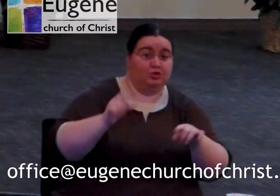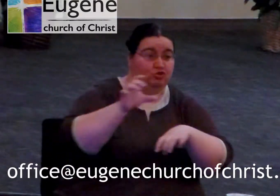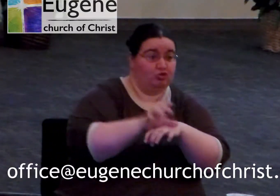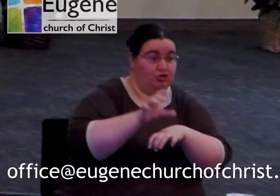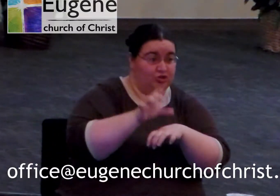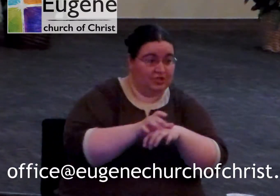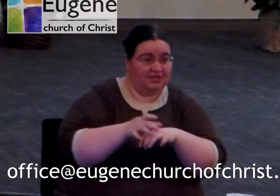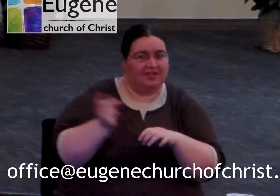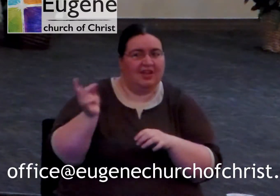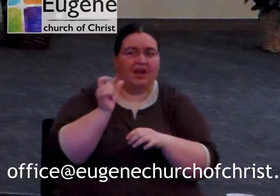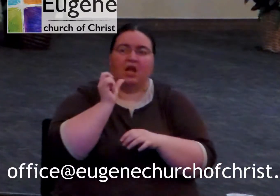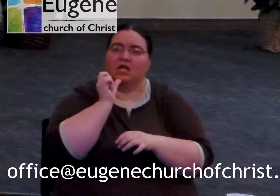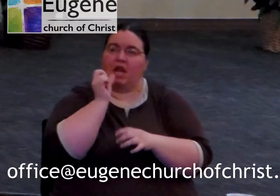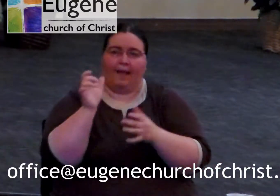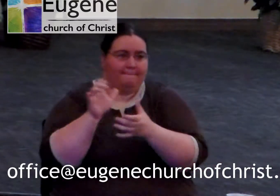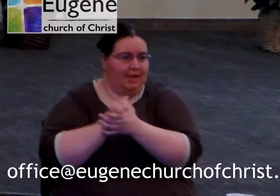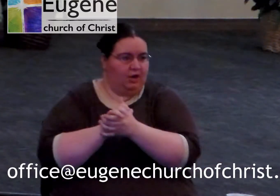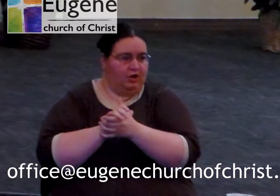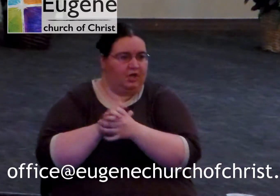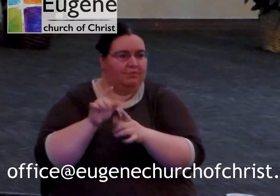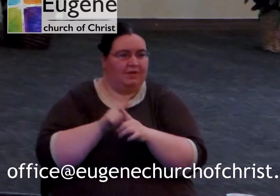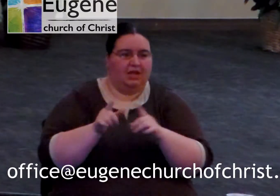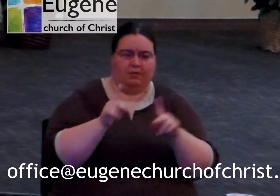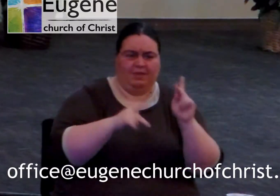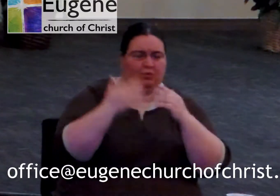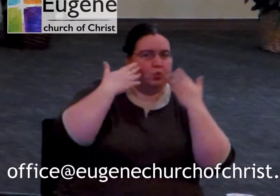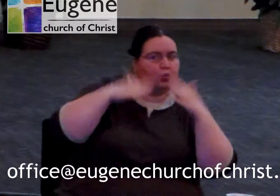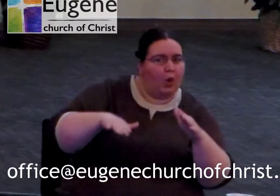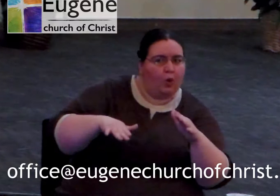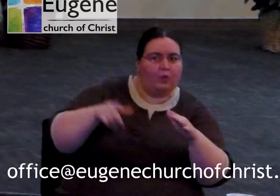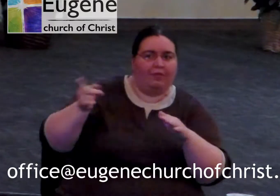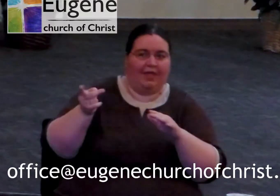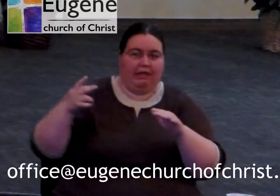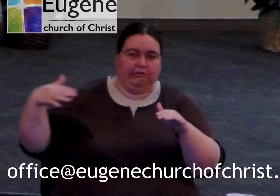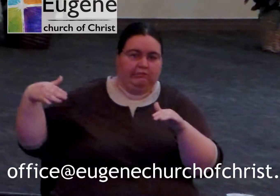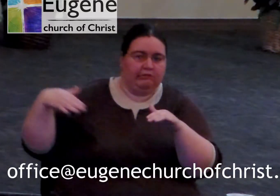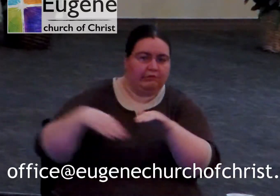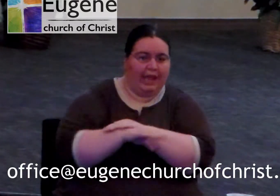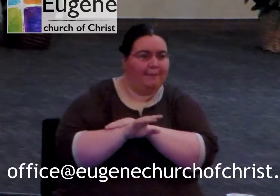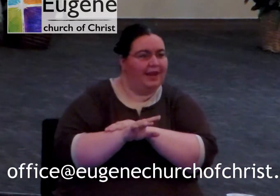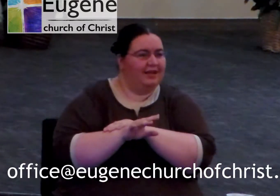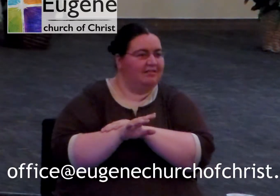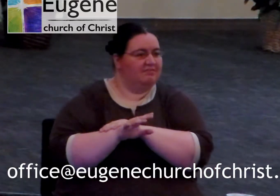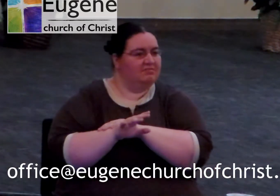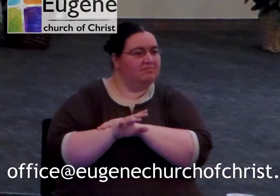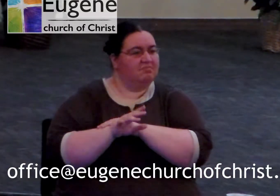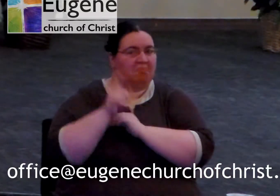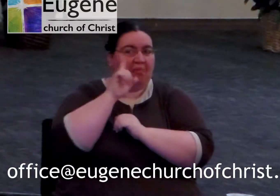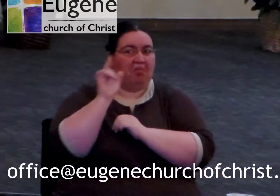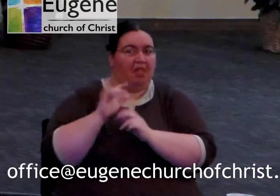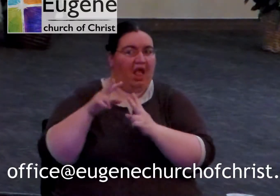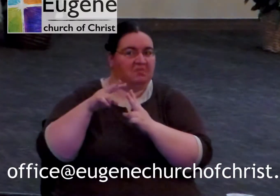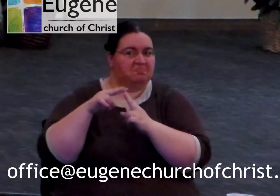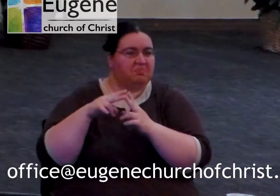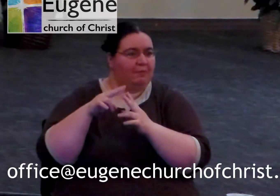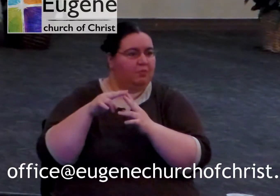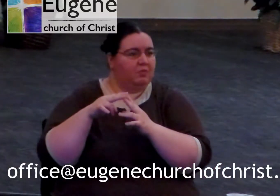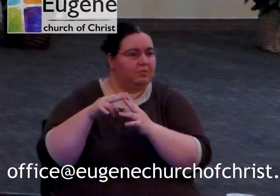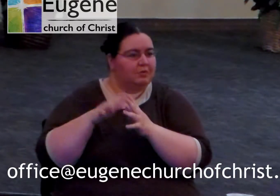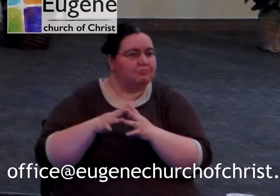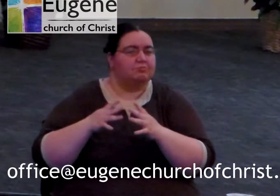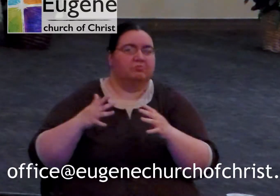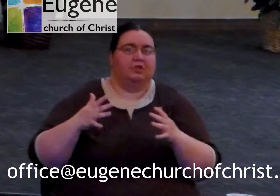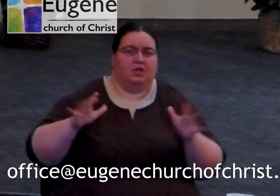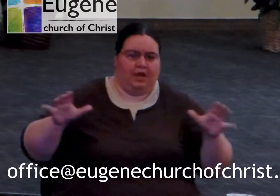in as a couple, introduced, became a vital part of that church and started going. And then during some discussion, one of the members found out that they were